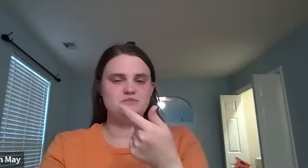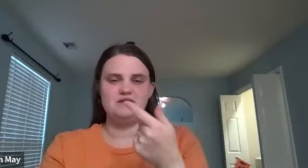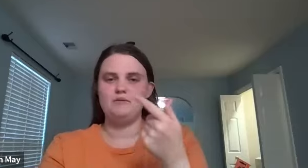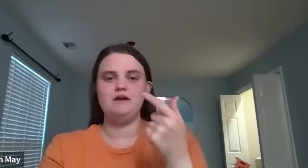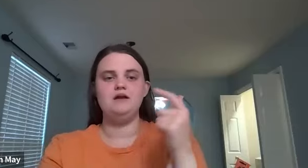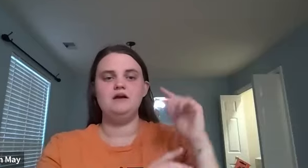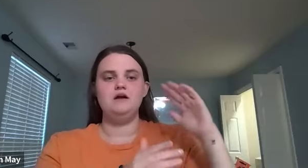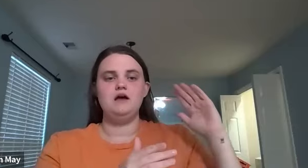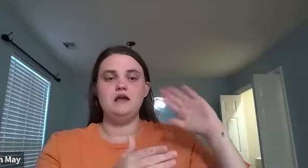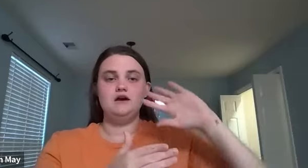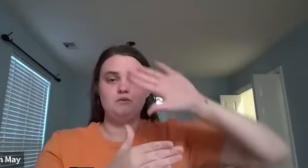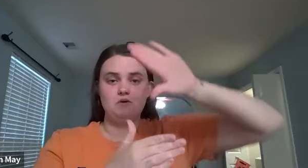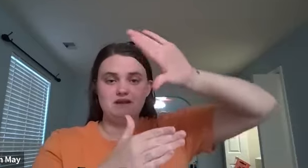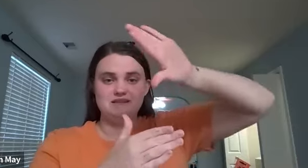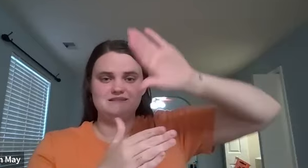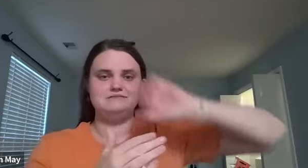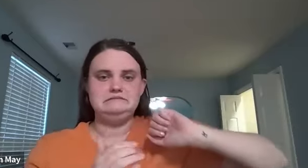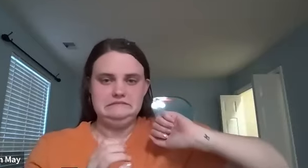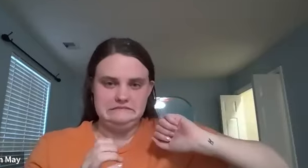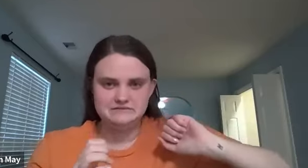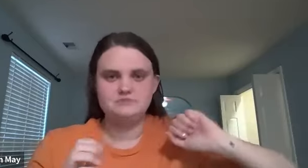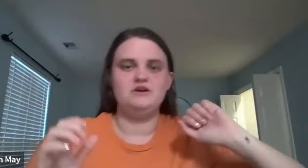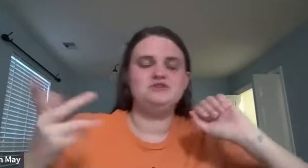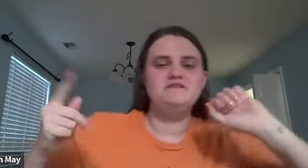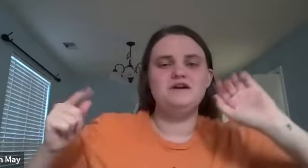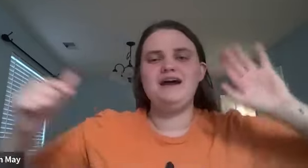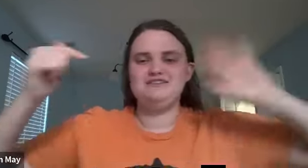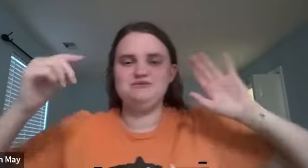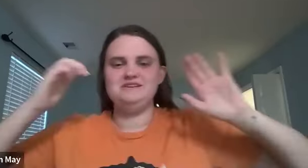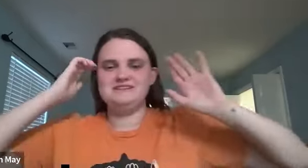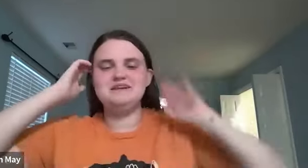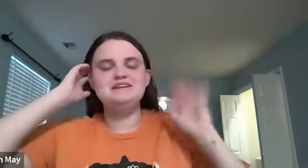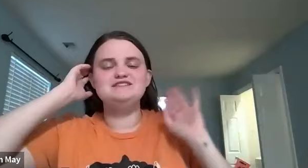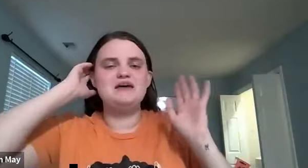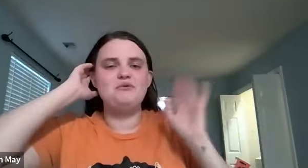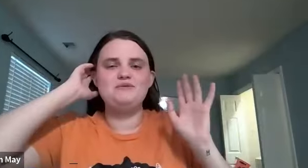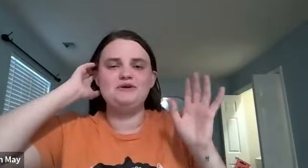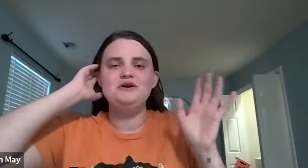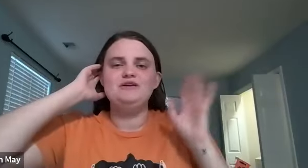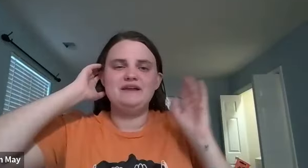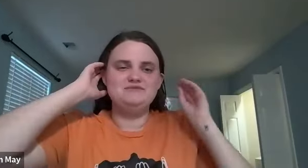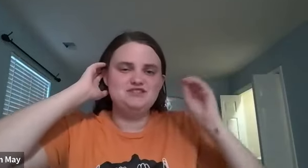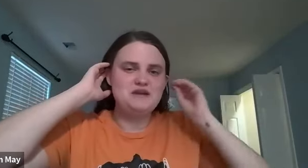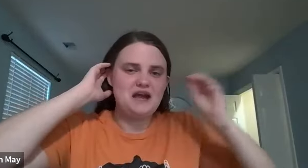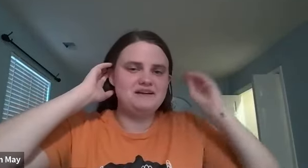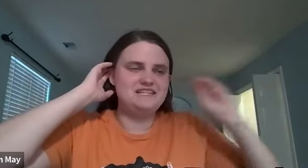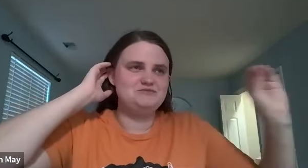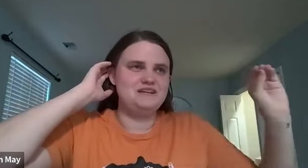been that way. Another one is, I'm sorry. I'm trying to figure out how to do these. I'm getting to that point where like I'm doing how I teach my kids